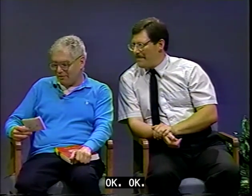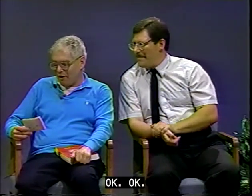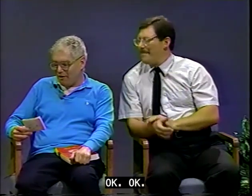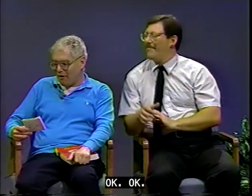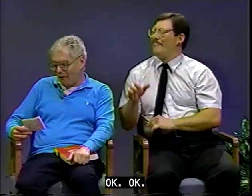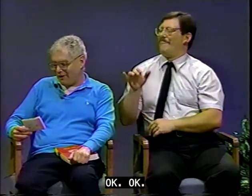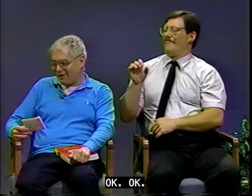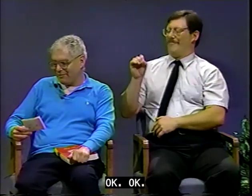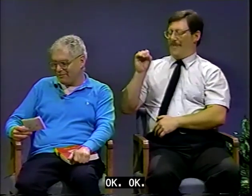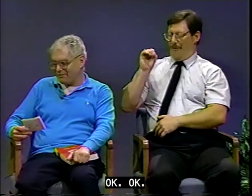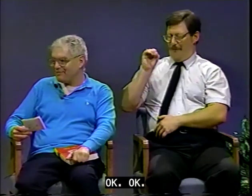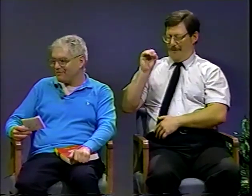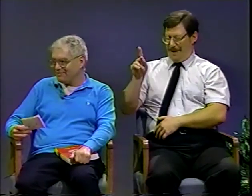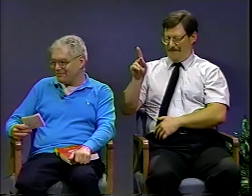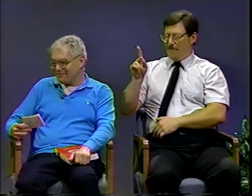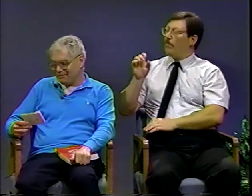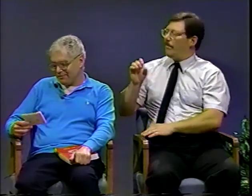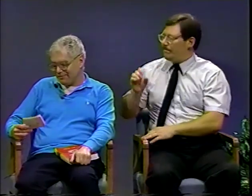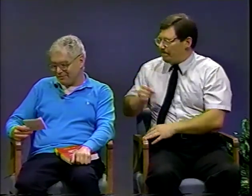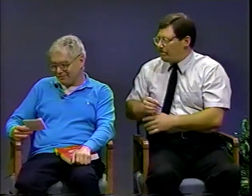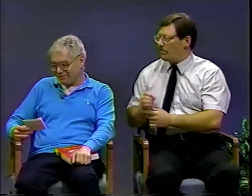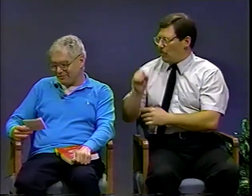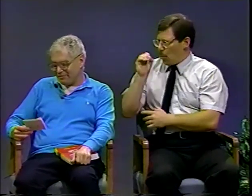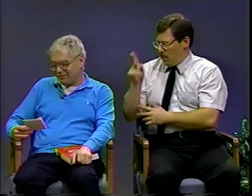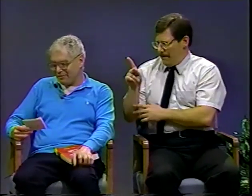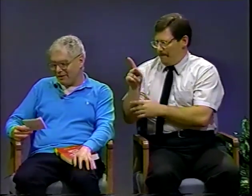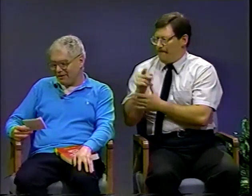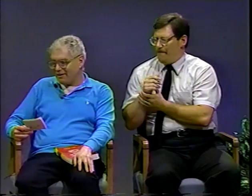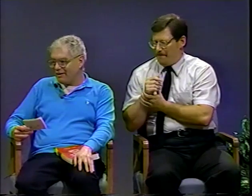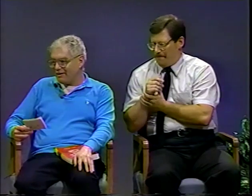Okay. Okay.